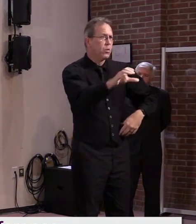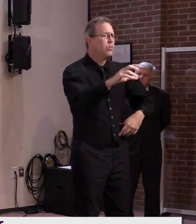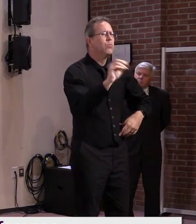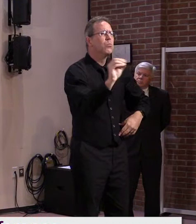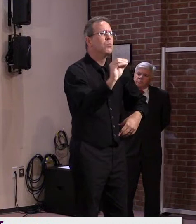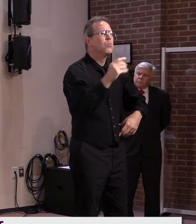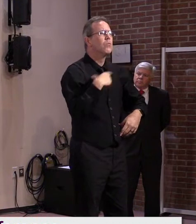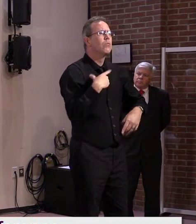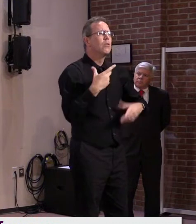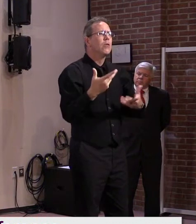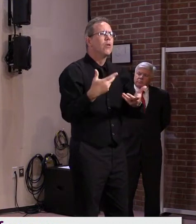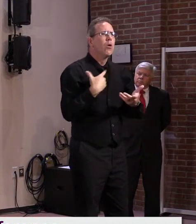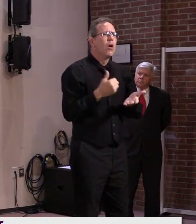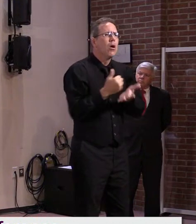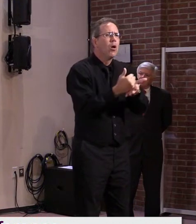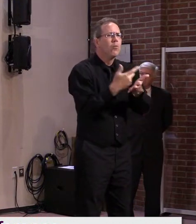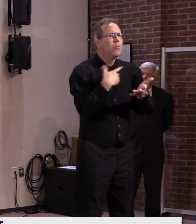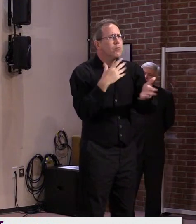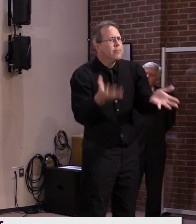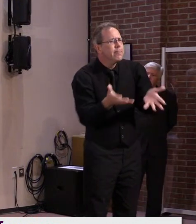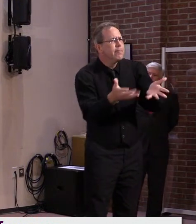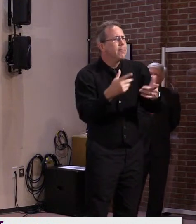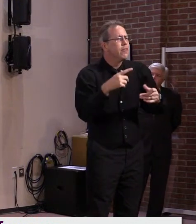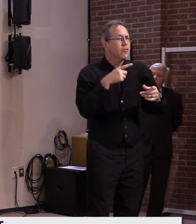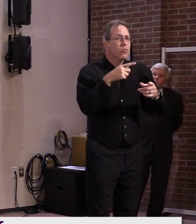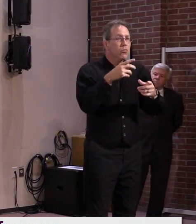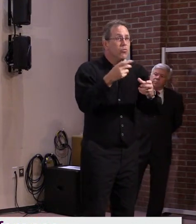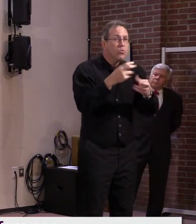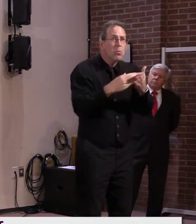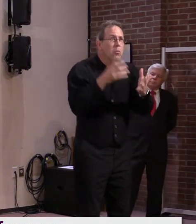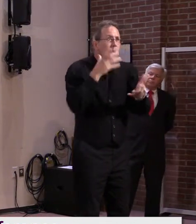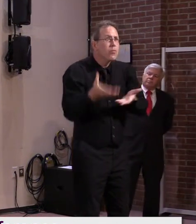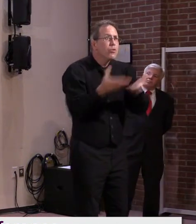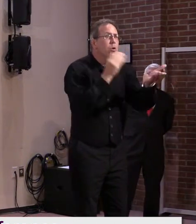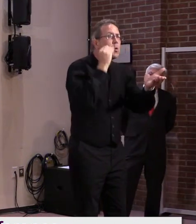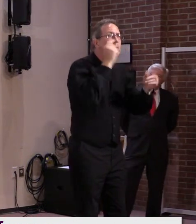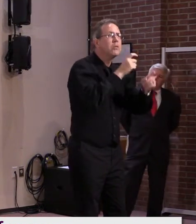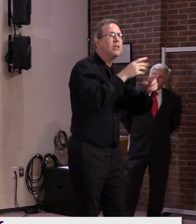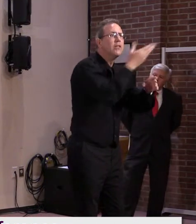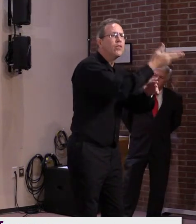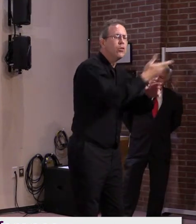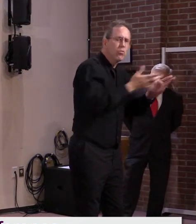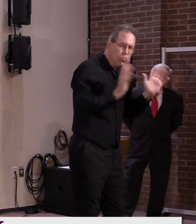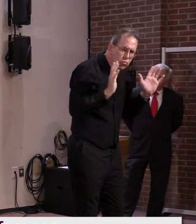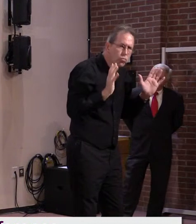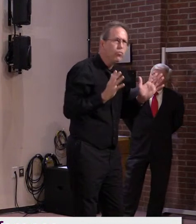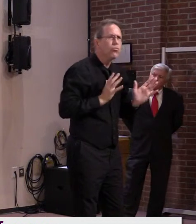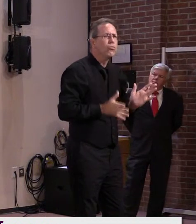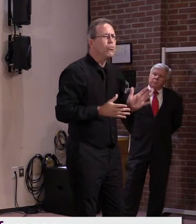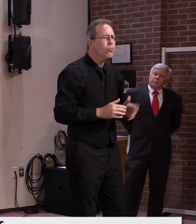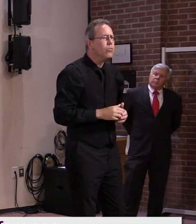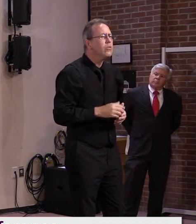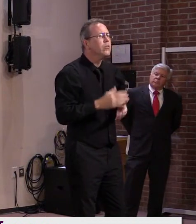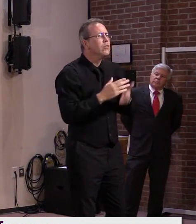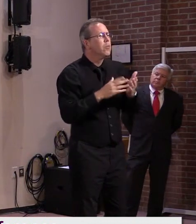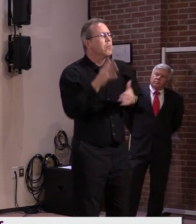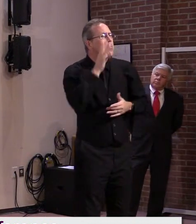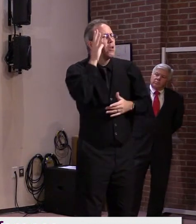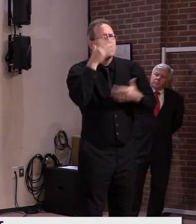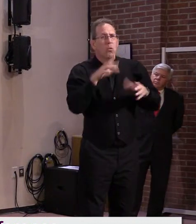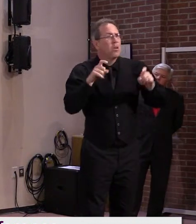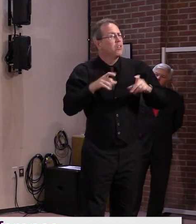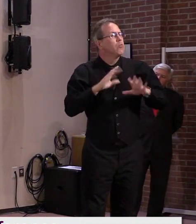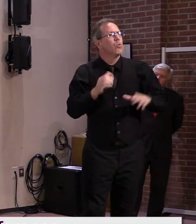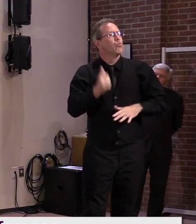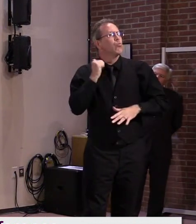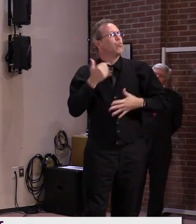instead. And if a family would prefer the student not be tested at all, there's no obligation to do so, but they would need to keep their student home in